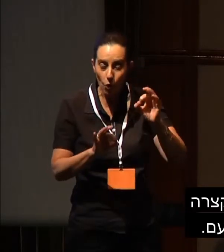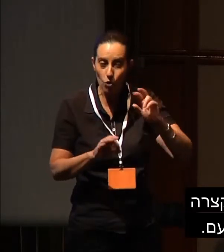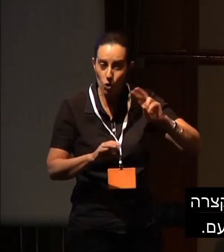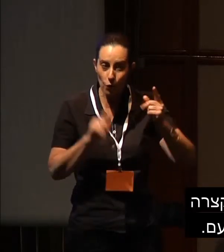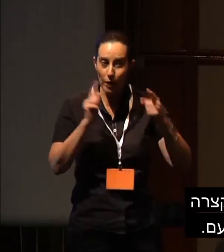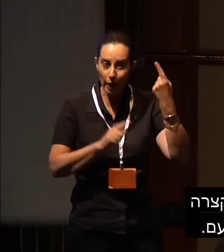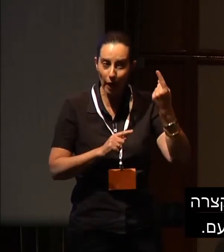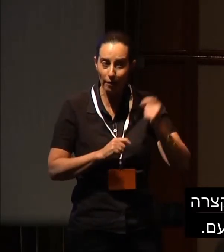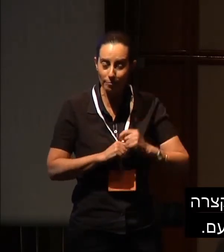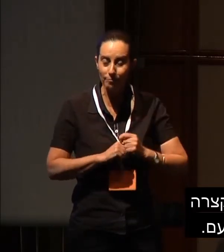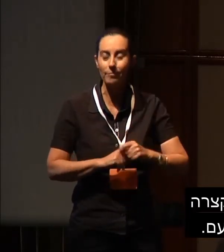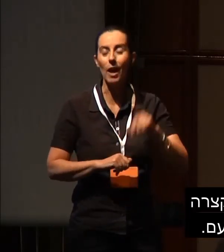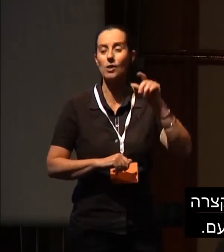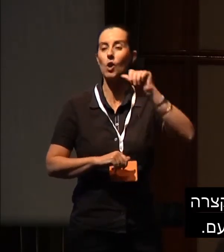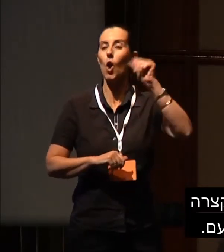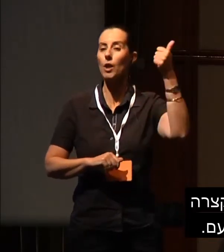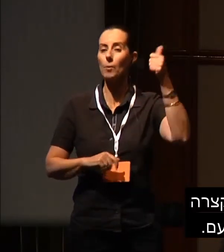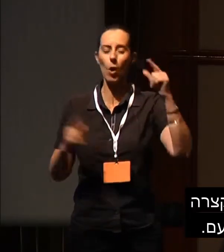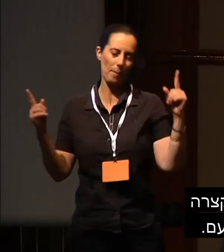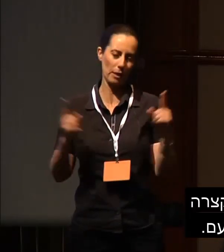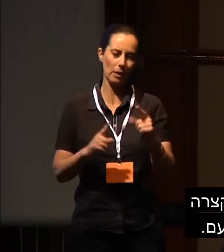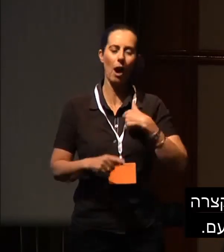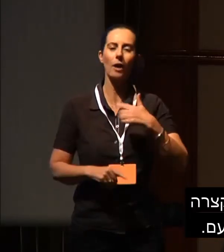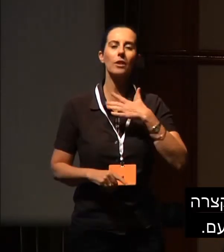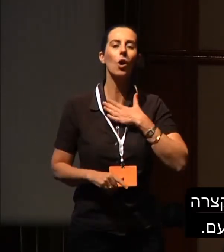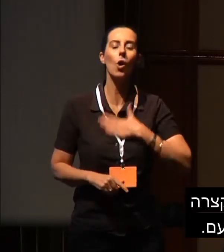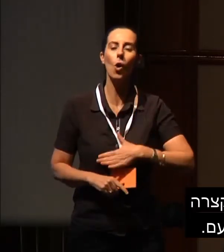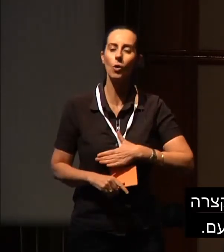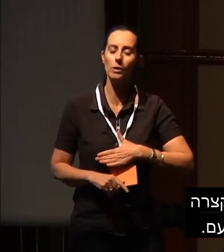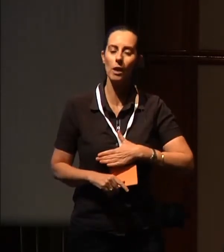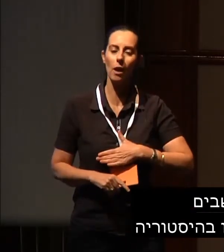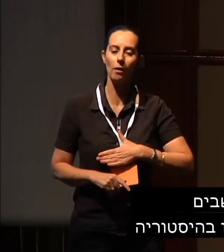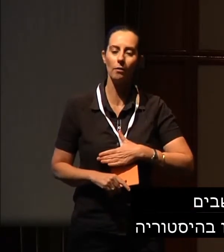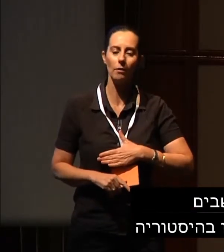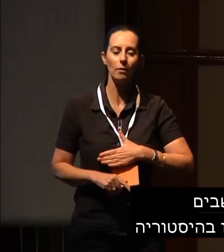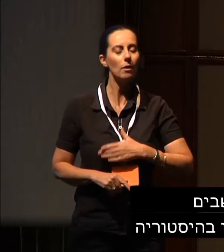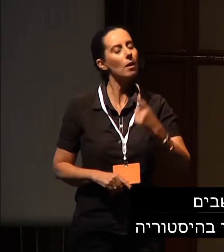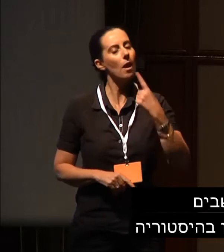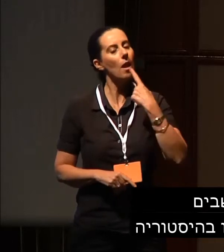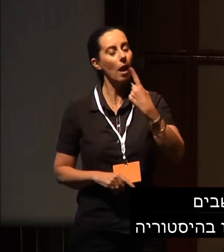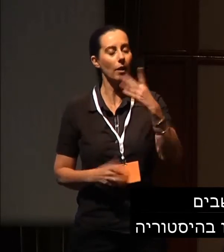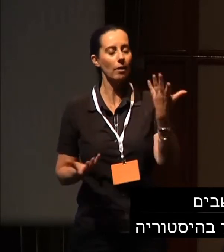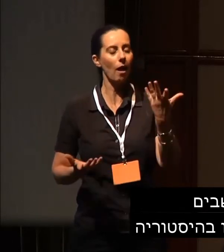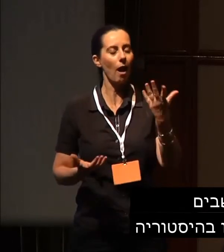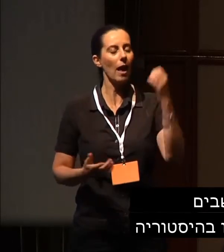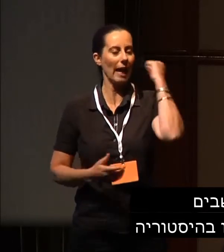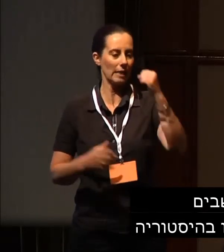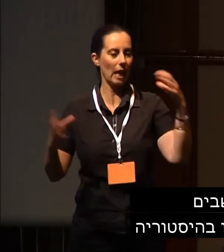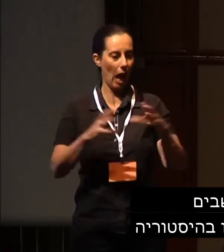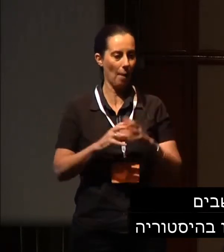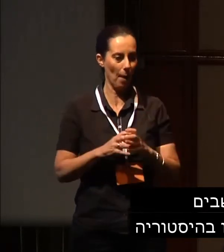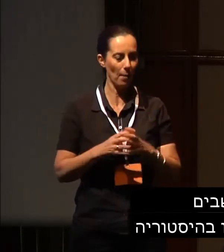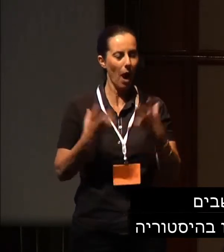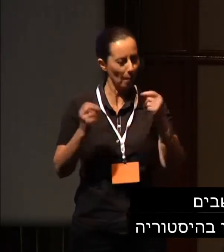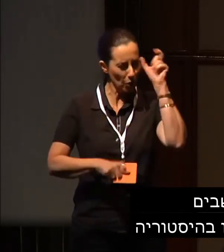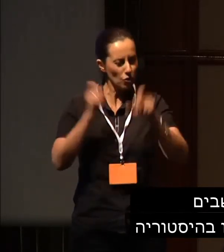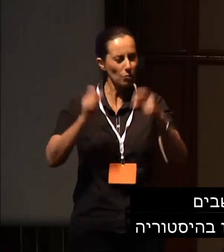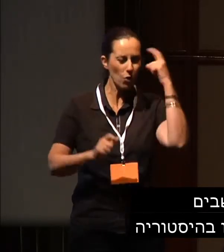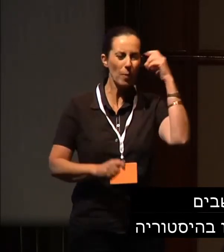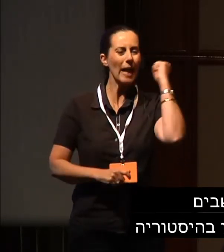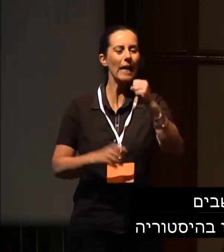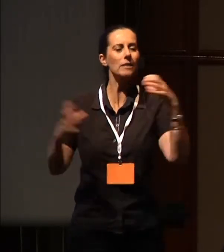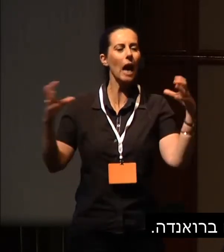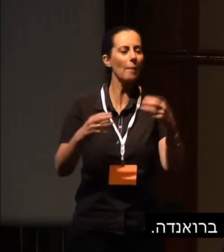first of all, I'll very briefly go over the concept of genocide. Many people obviously think of horrible events in history